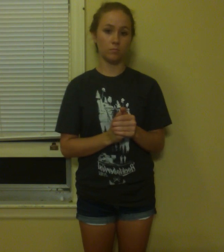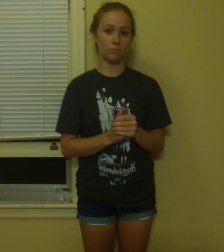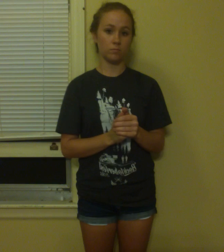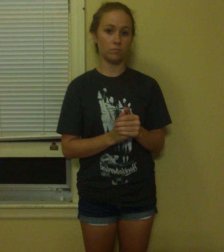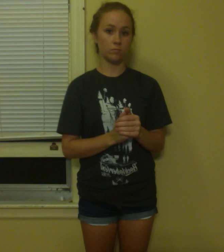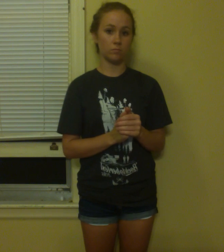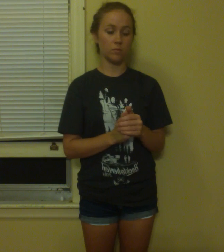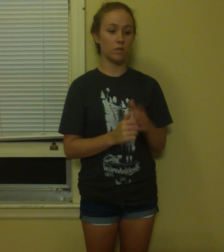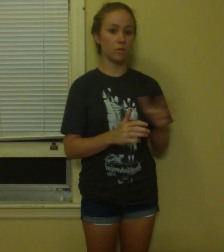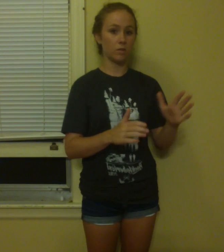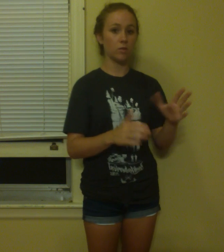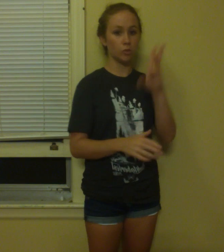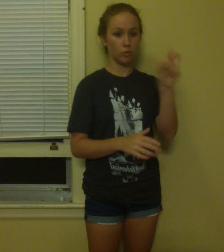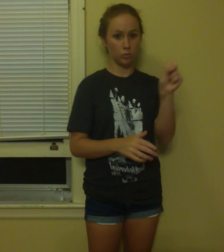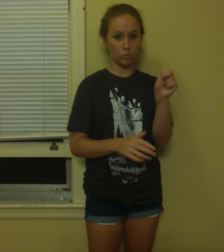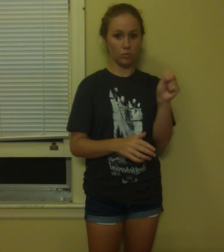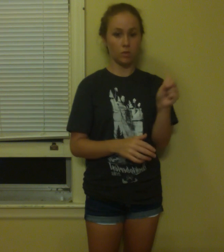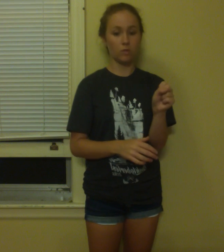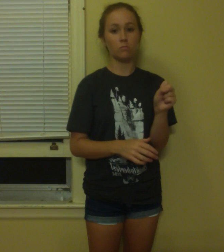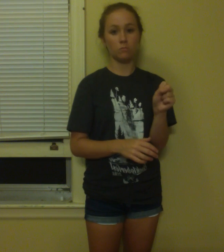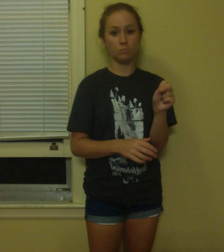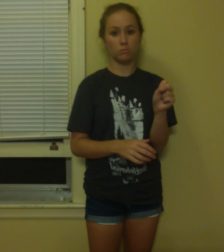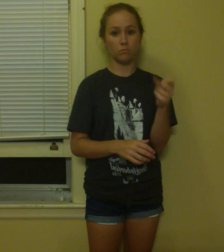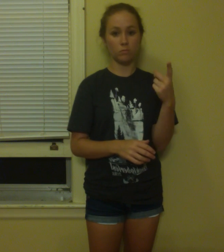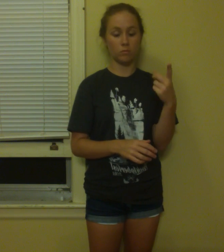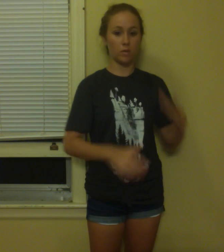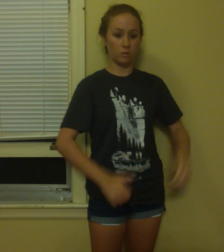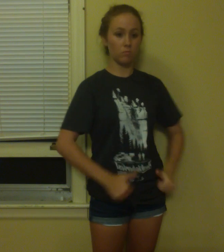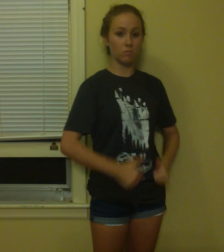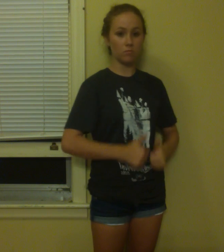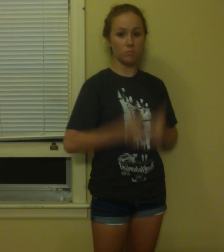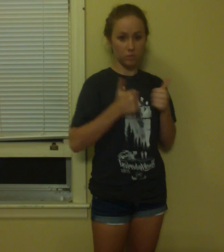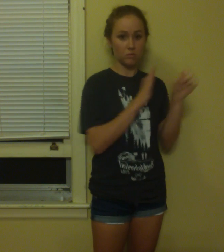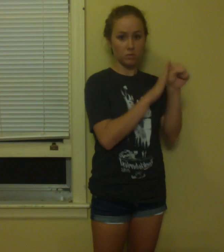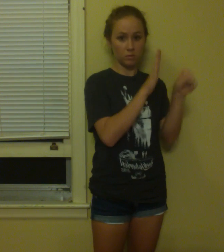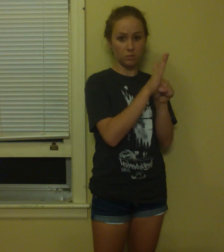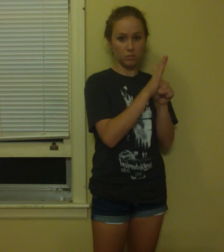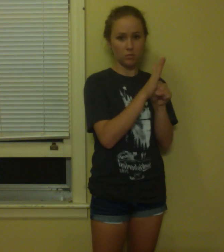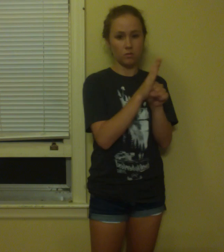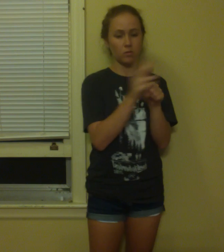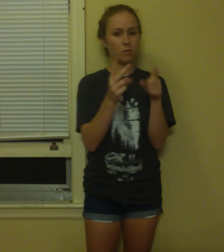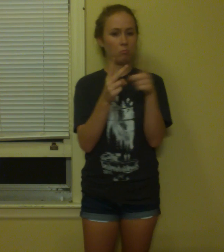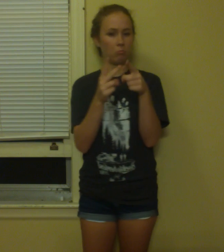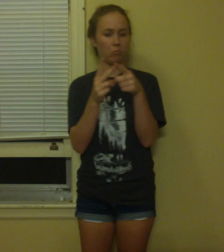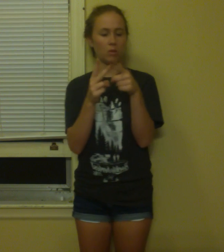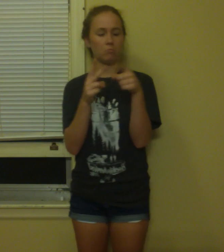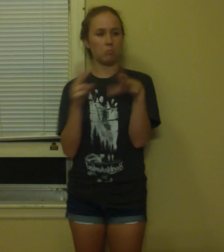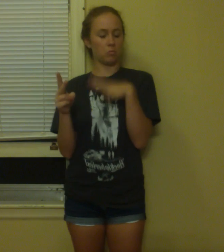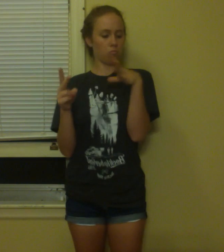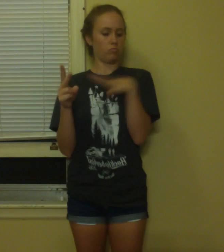U.S. citizen, and live in the state that you represent. Now the Senate, they're a little bit more formal, right? They've got kind of some goofier